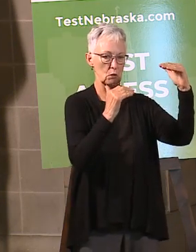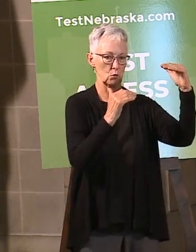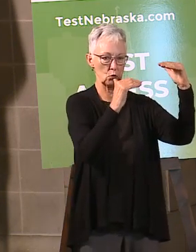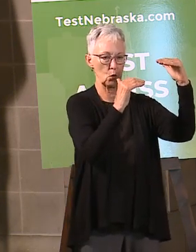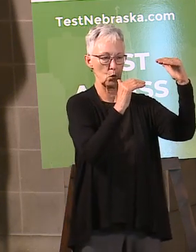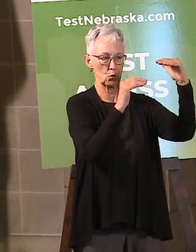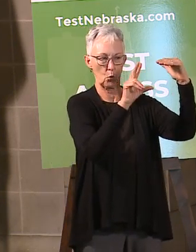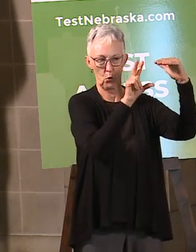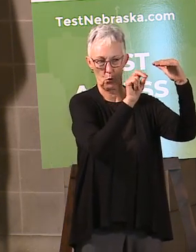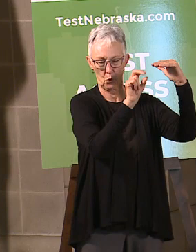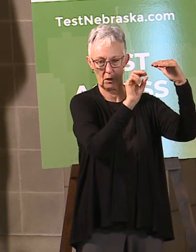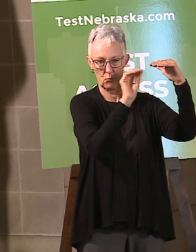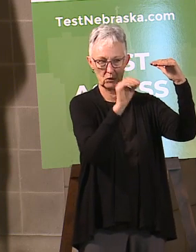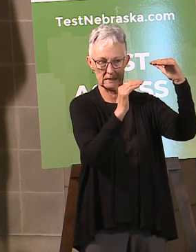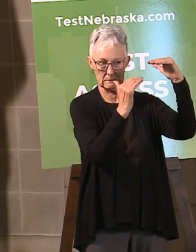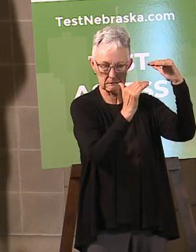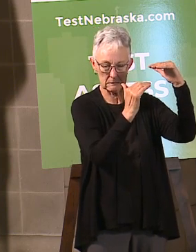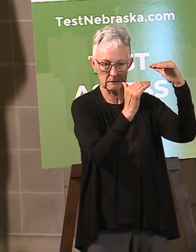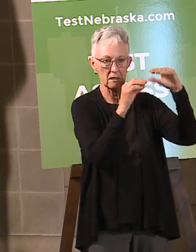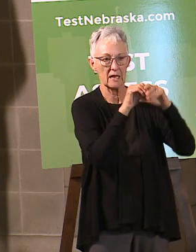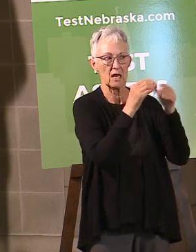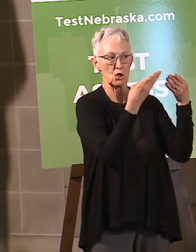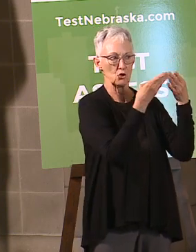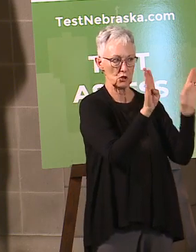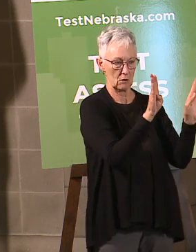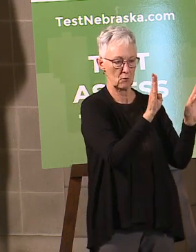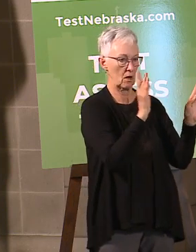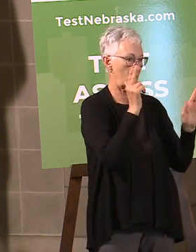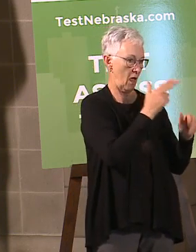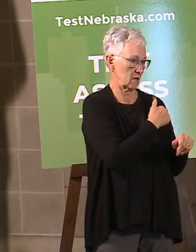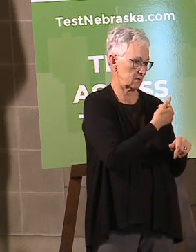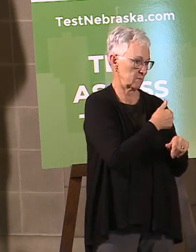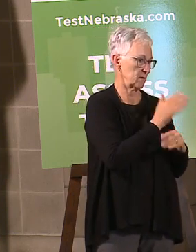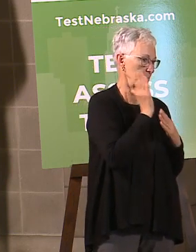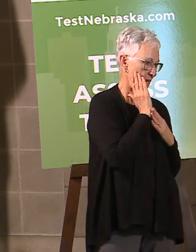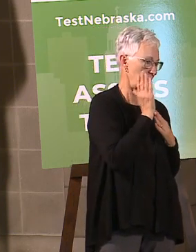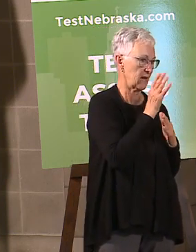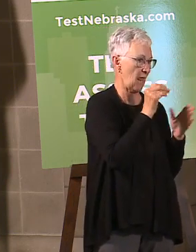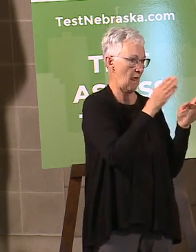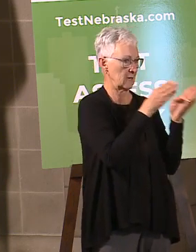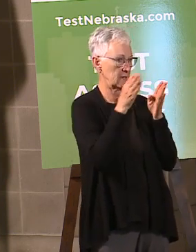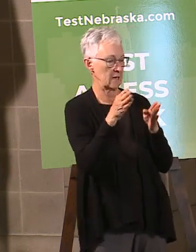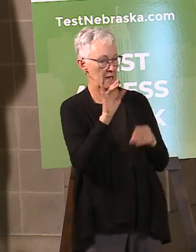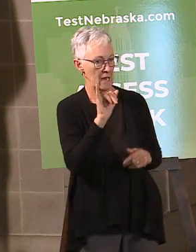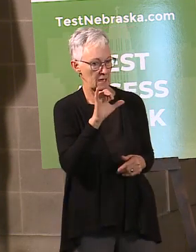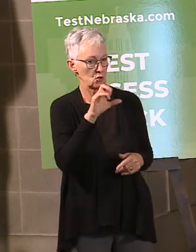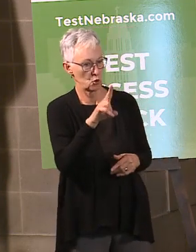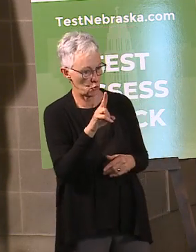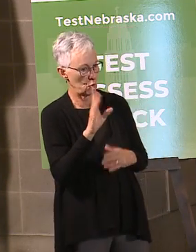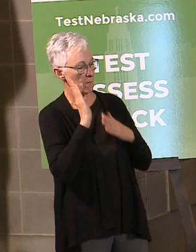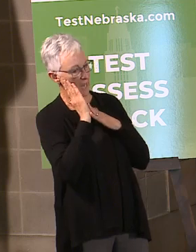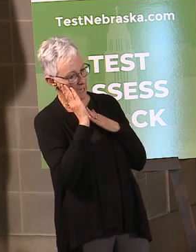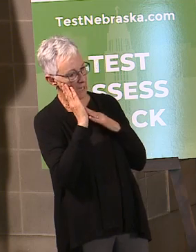availability in general beds and in ICU beds, but we still have 62% of ventilators available in